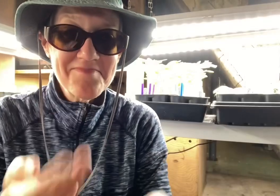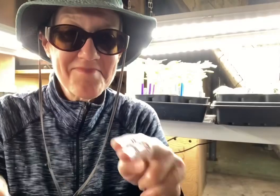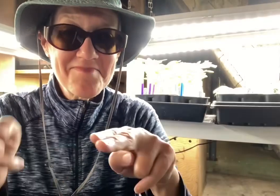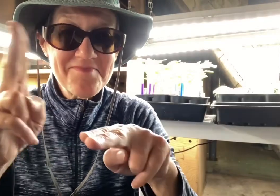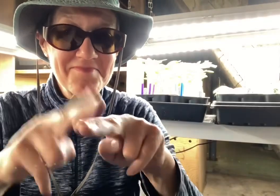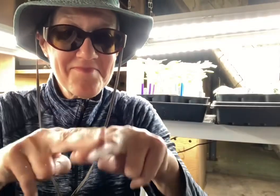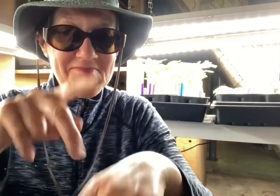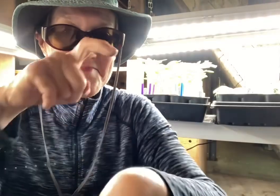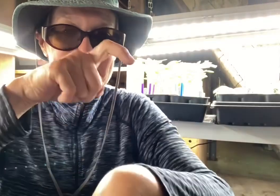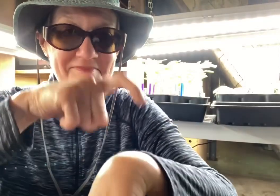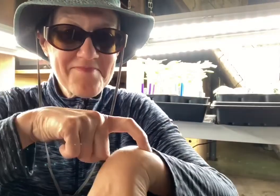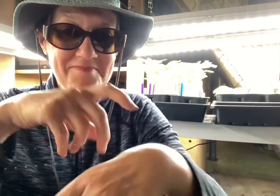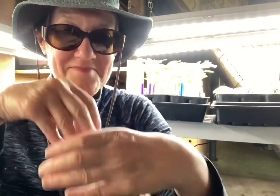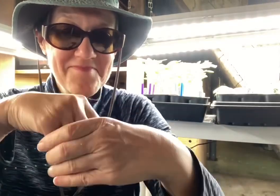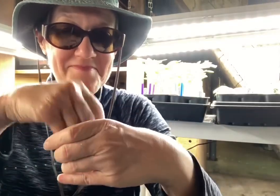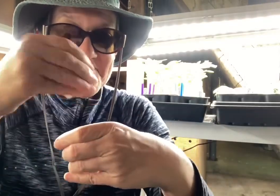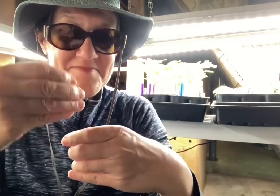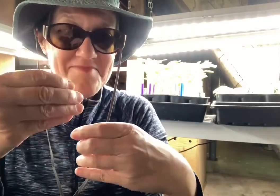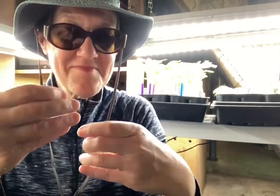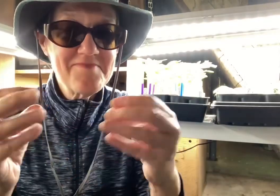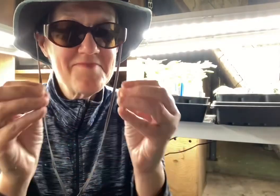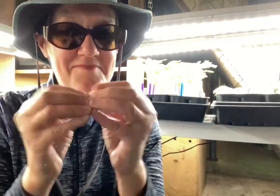Every day we'll increase the time they stay outside.